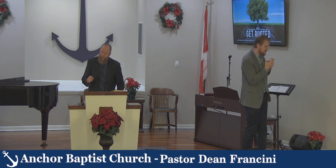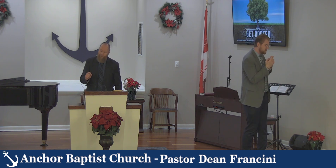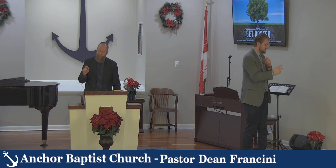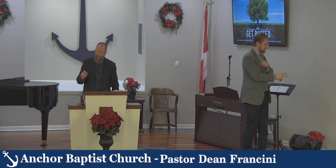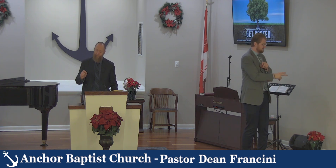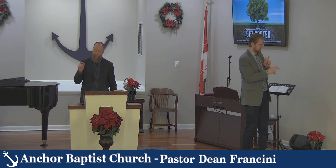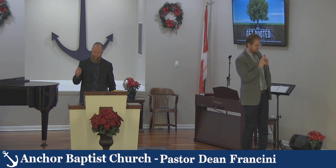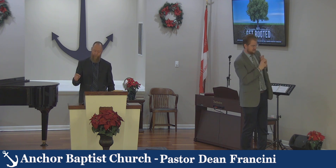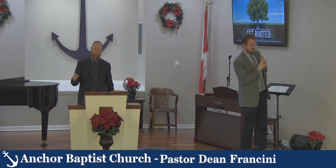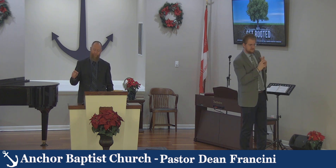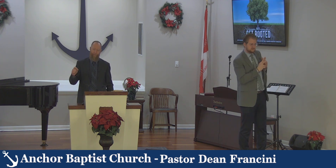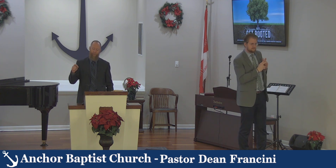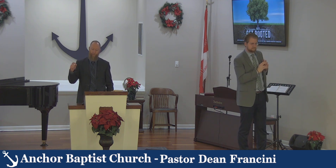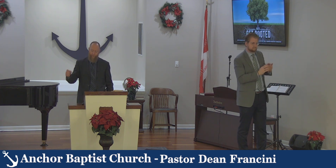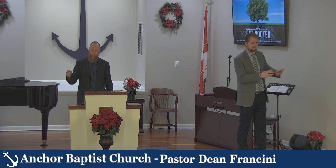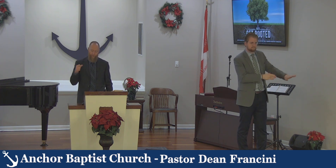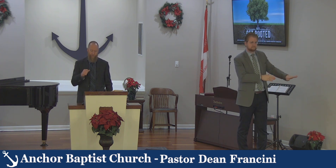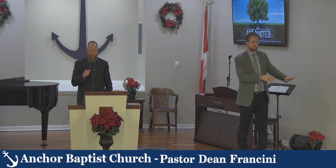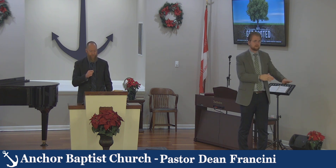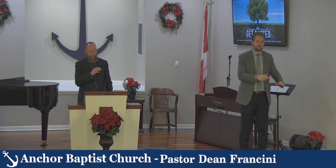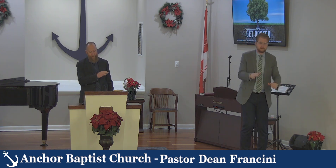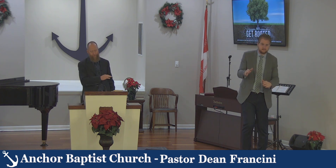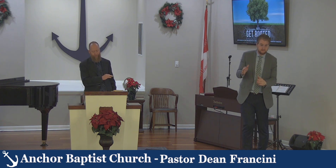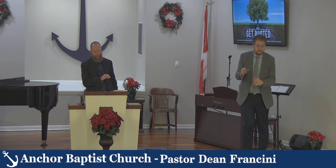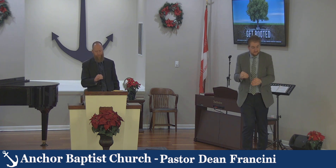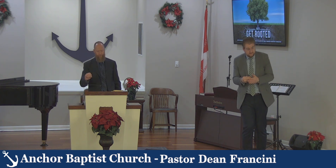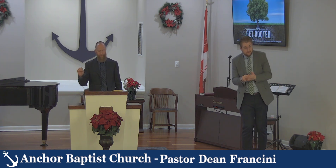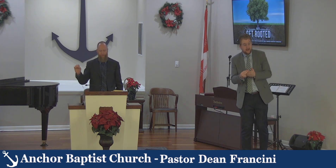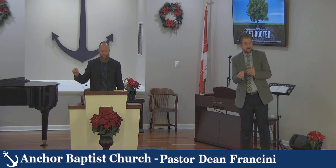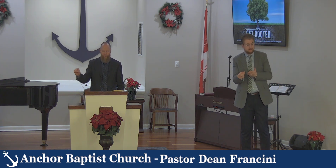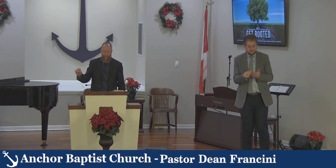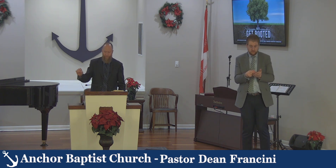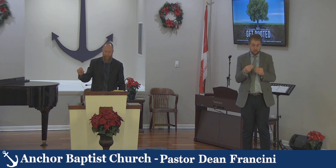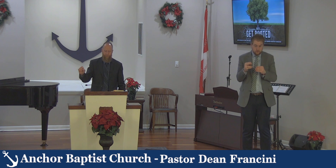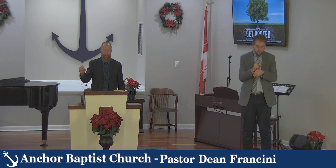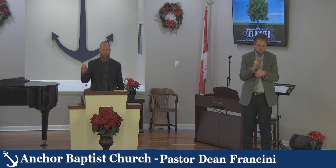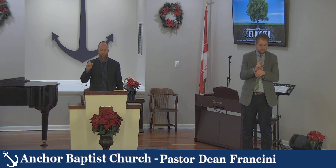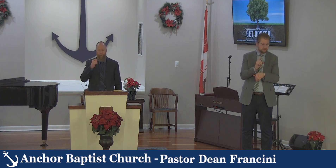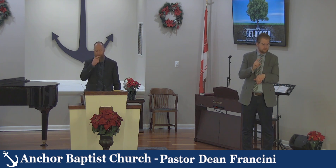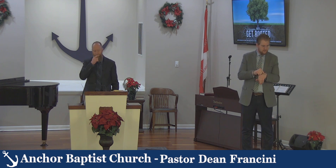to spending their gift of time in holiness, to get out of that darkness and to get into light.